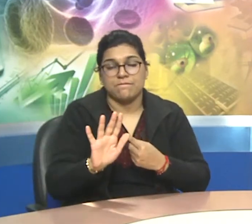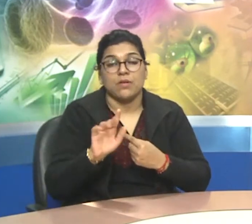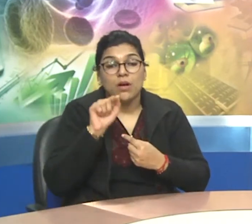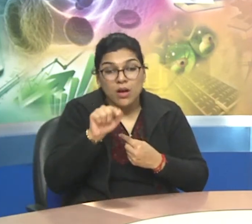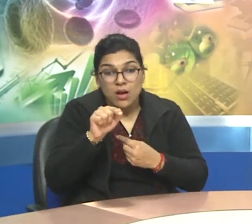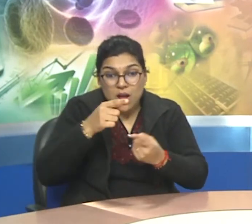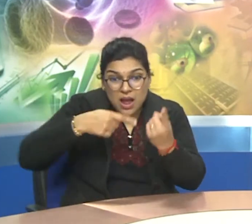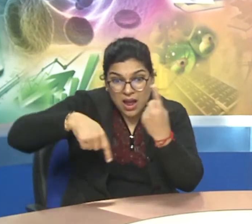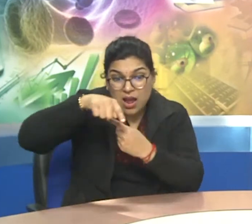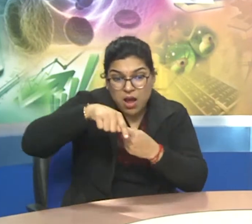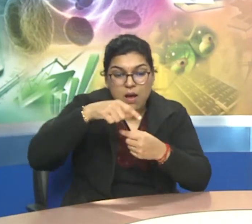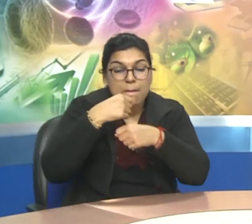the bauxite